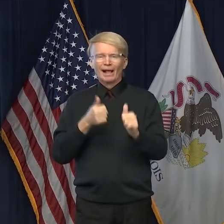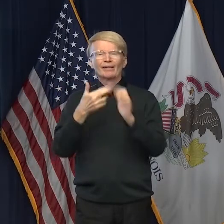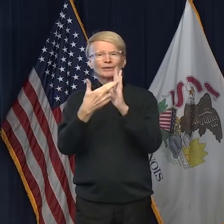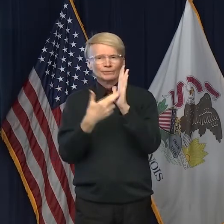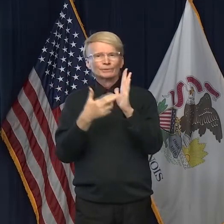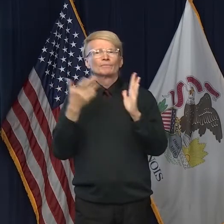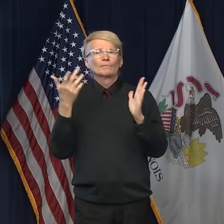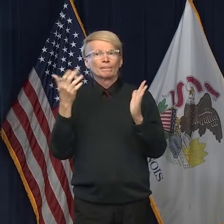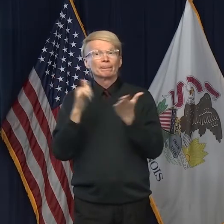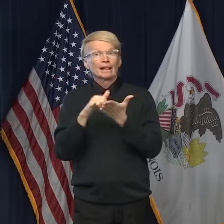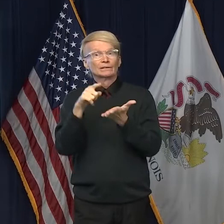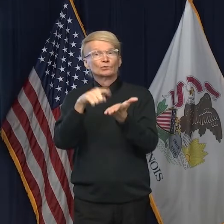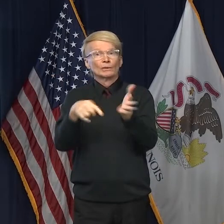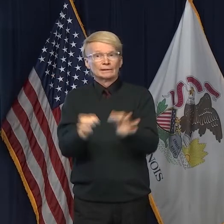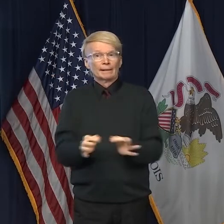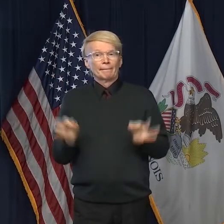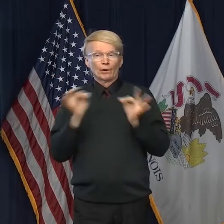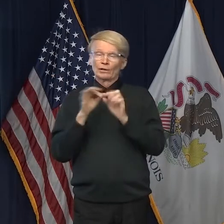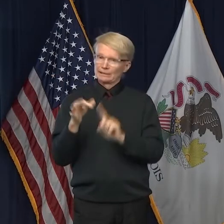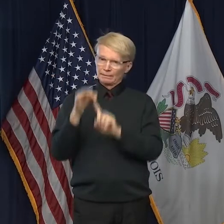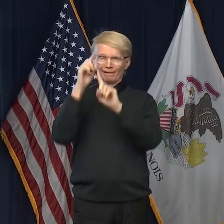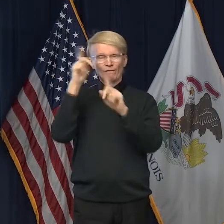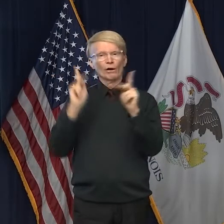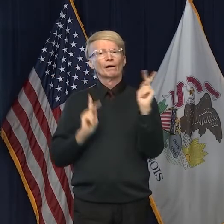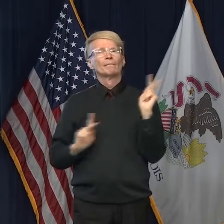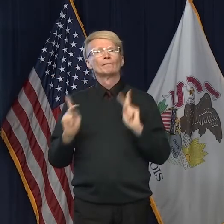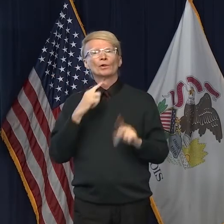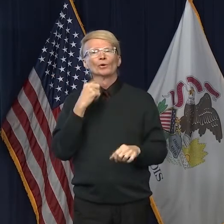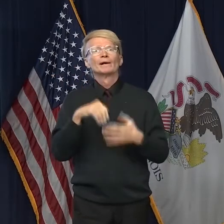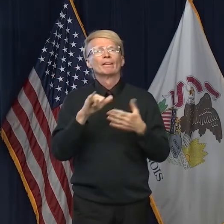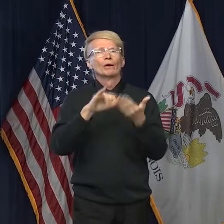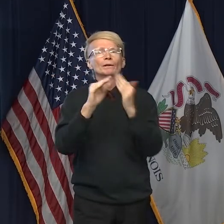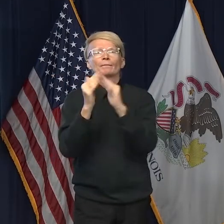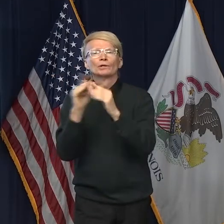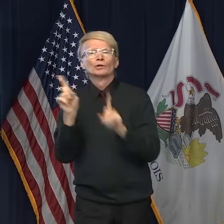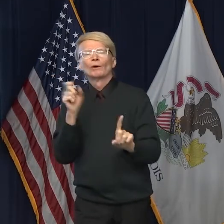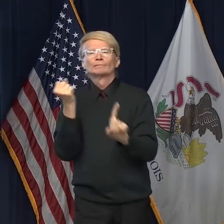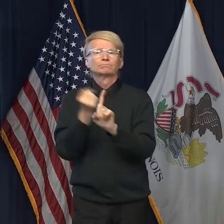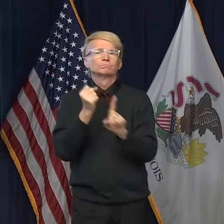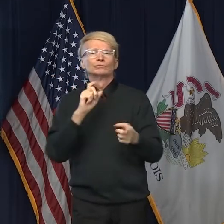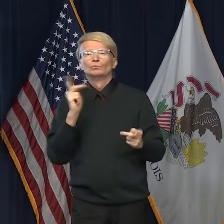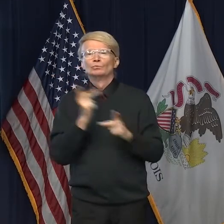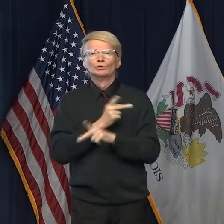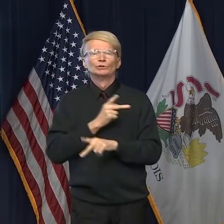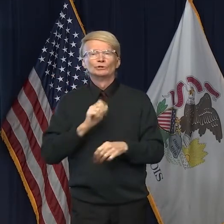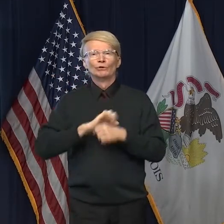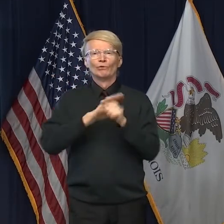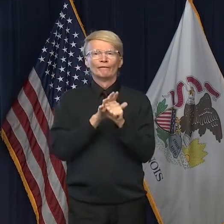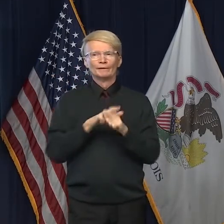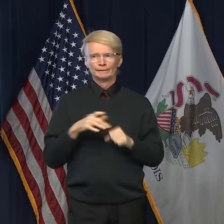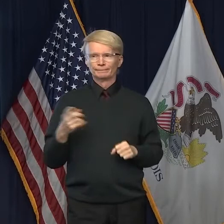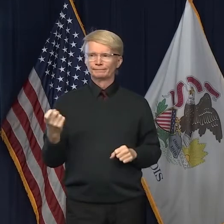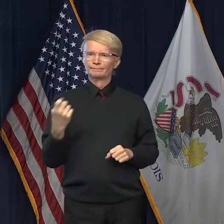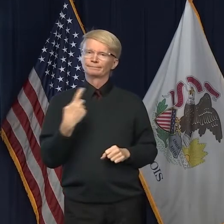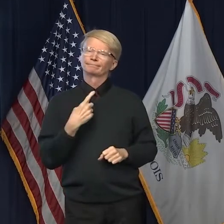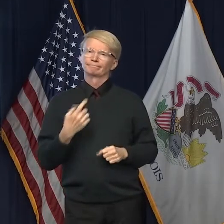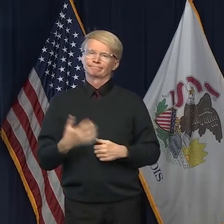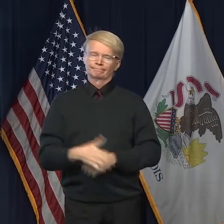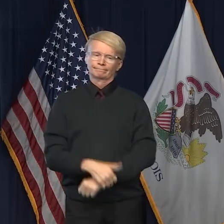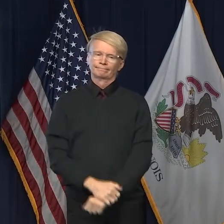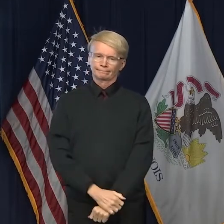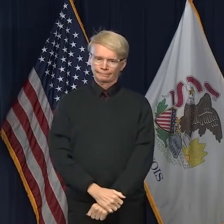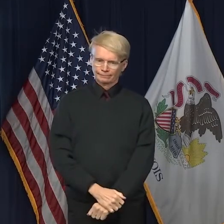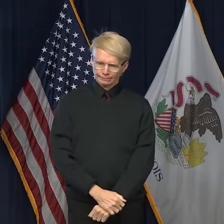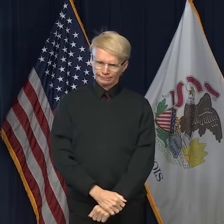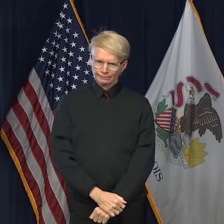about, and especially to those communities that have been most badly affected by coronavirus. When do you Eric? anticipate, Governor,